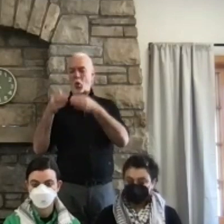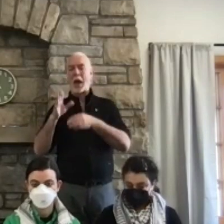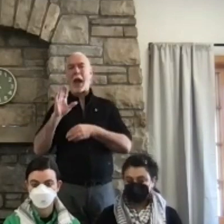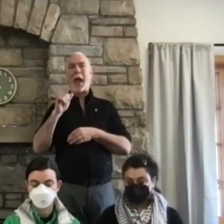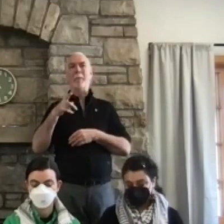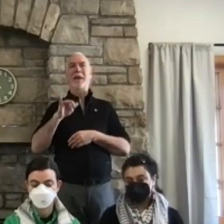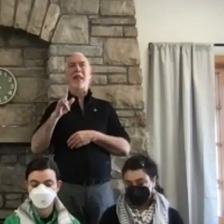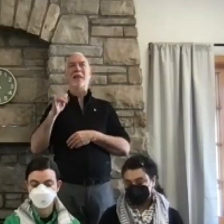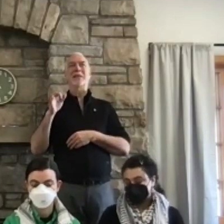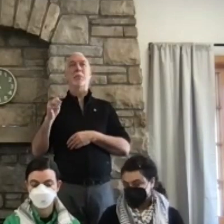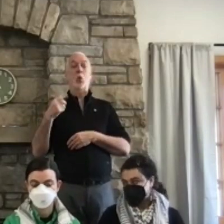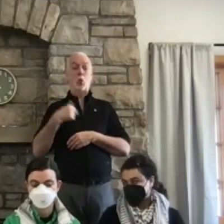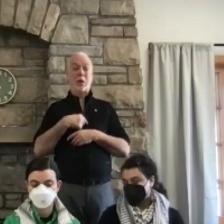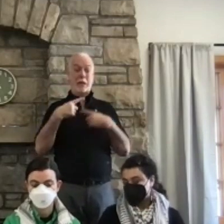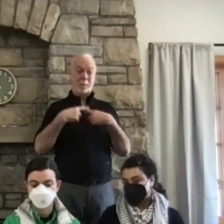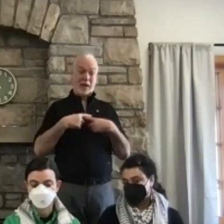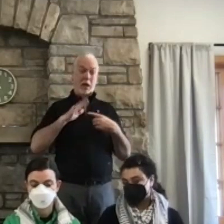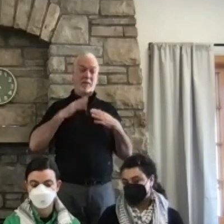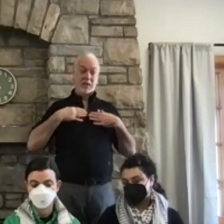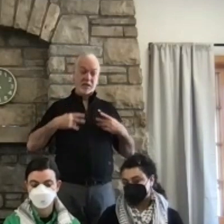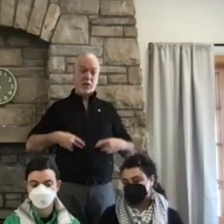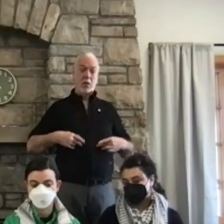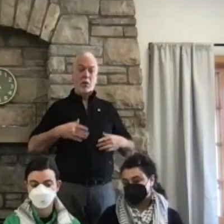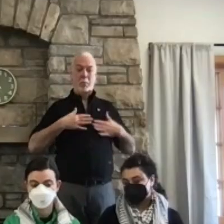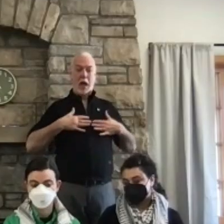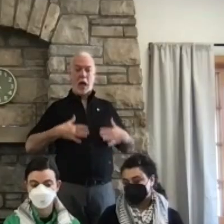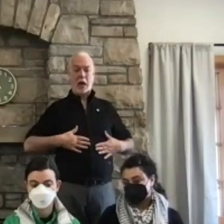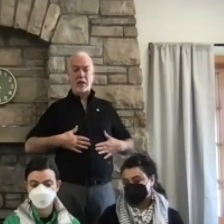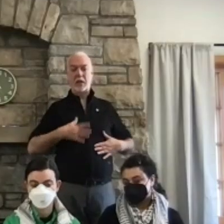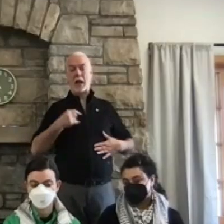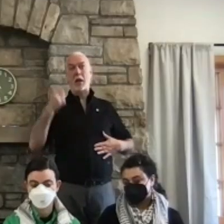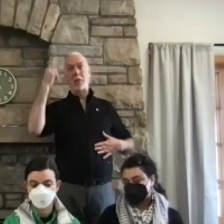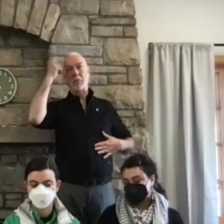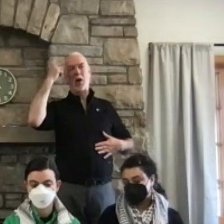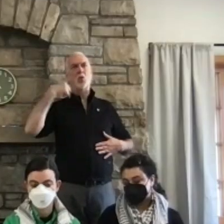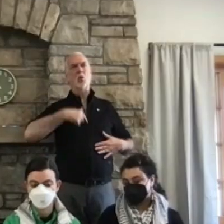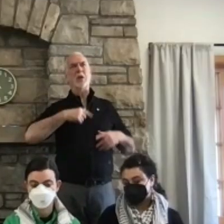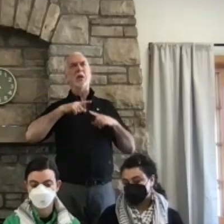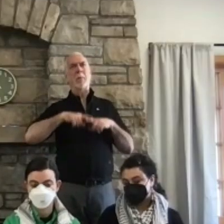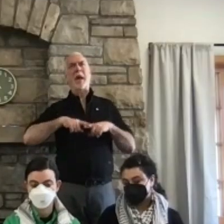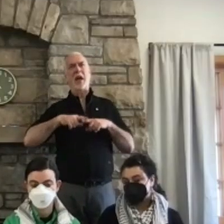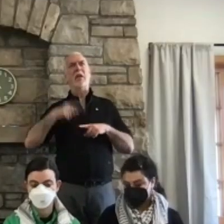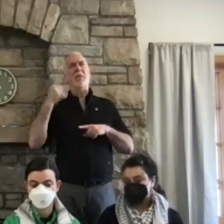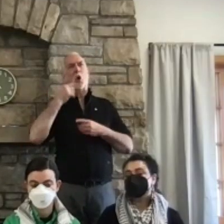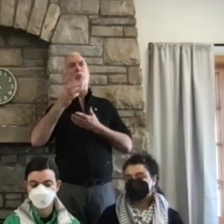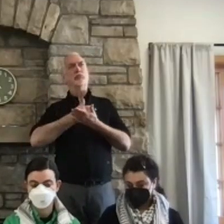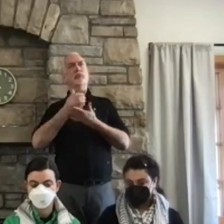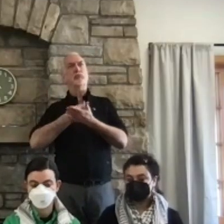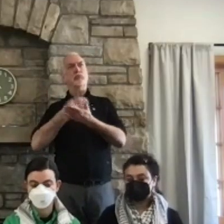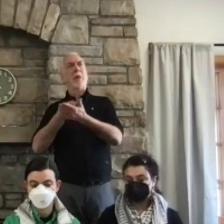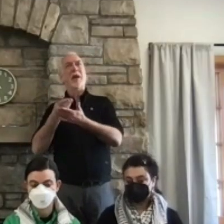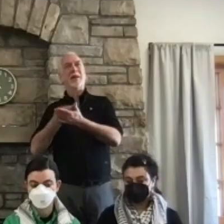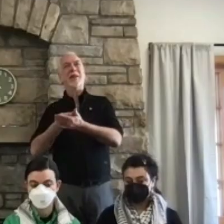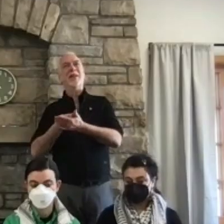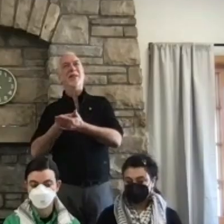physical, body, our mind, and we depend on that to generate revenue. And it goes